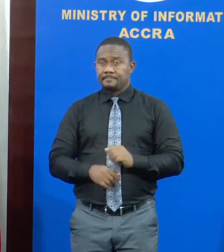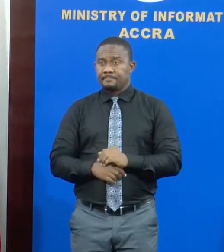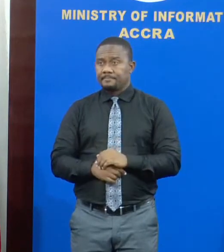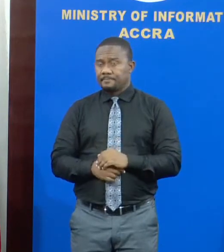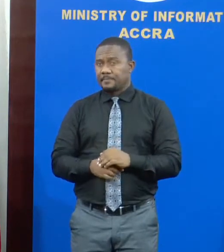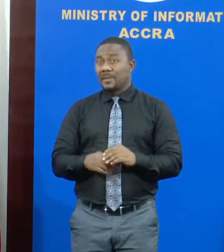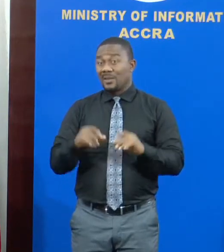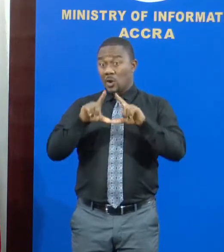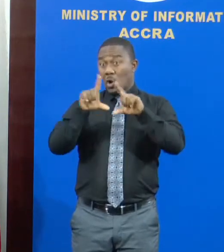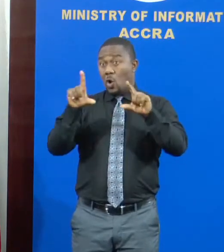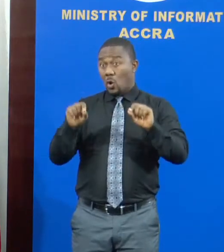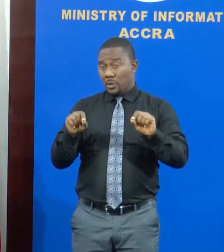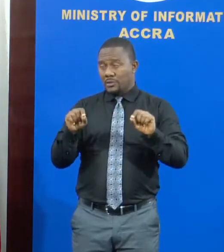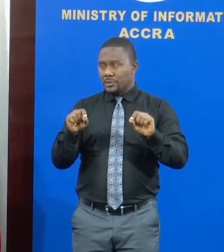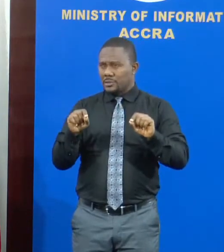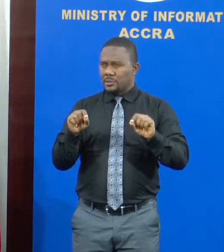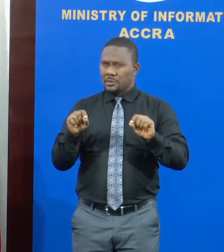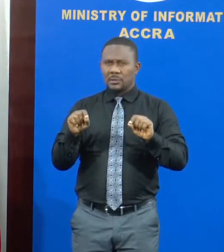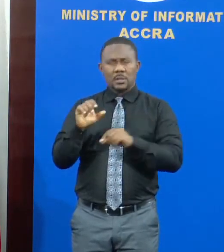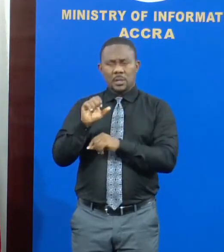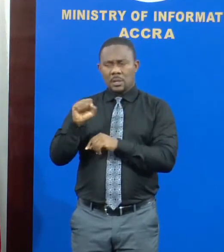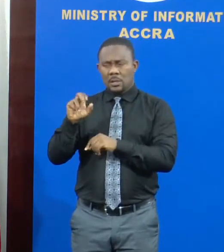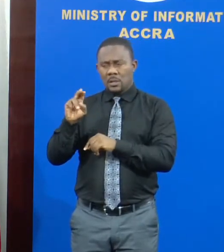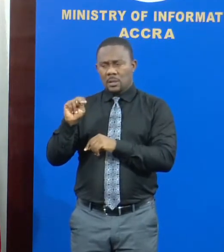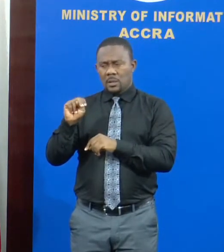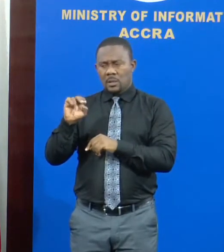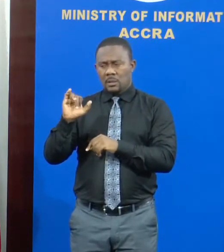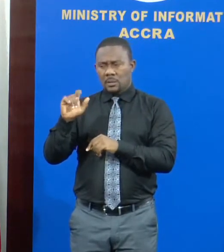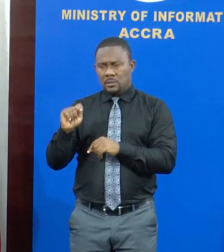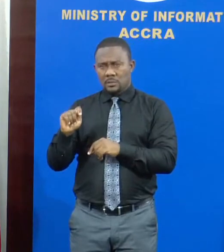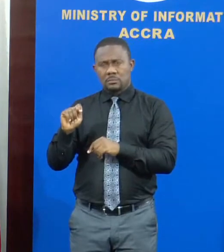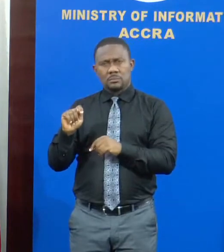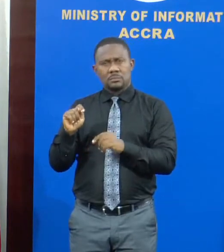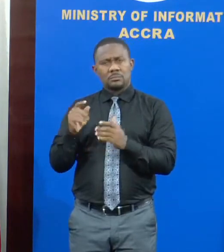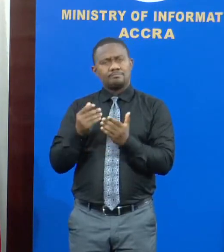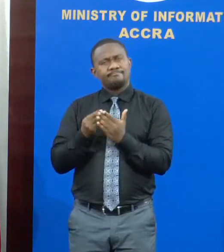cards alone, SNET spent